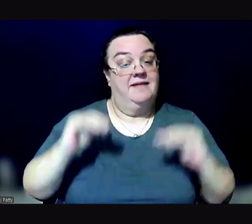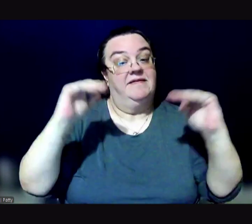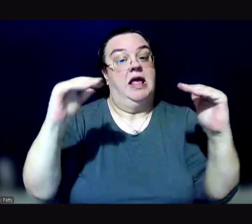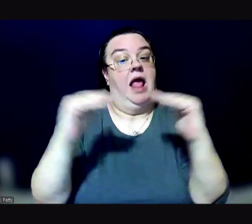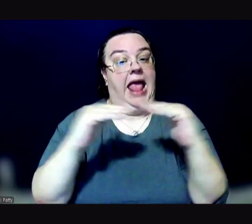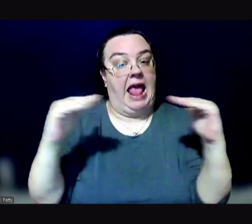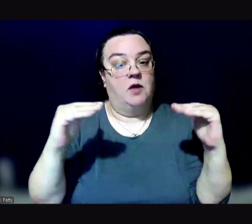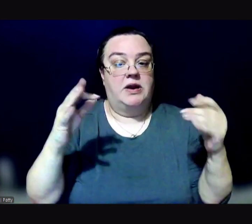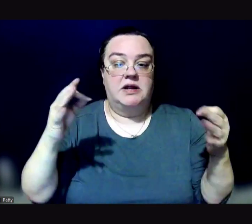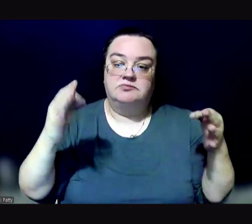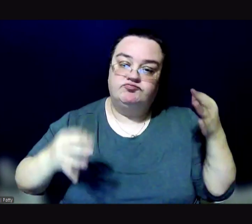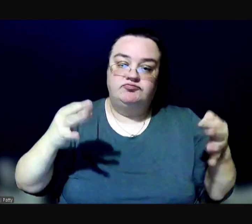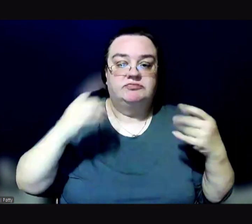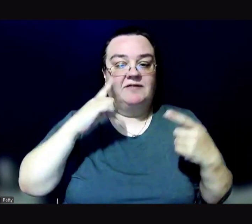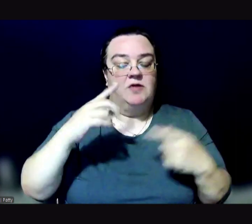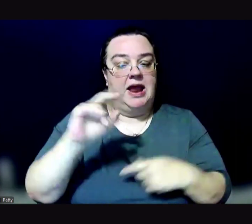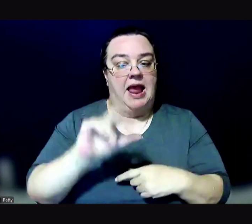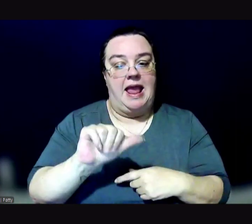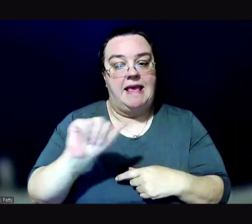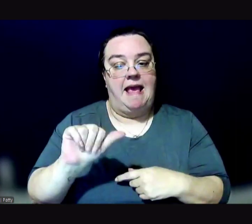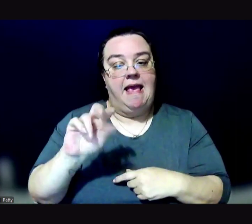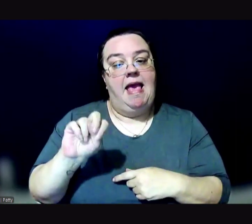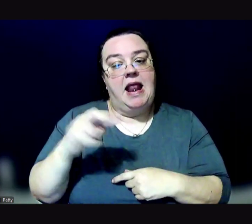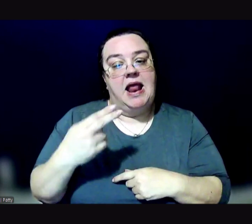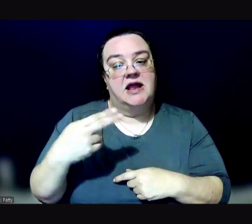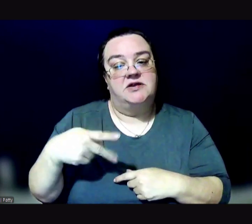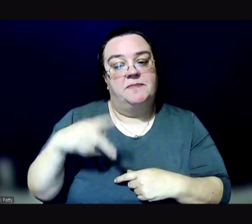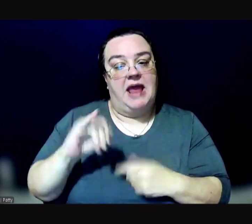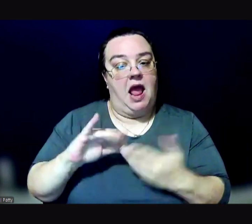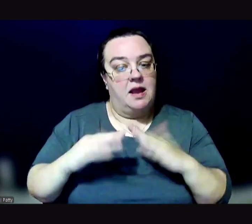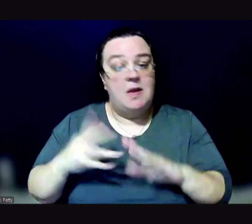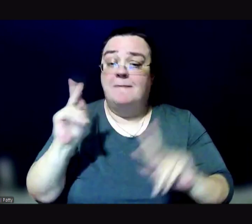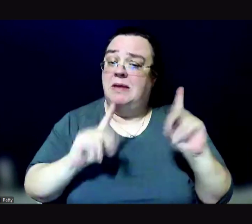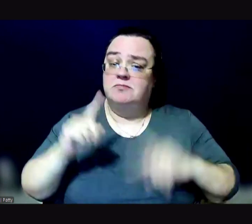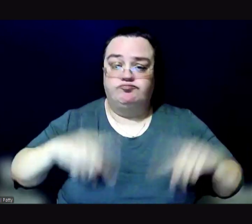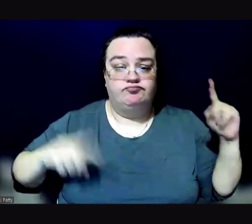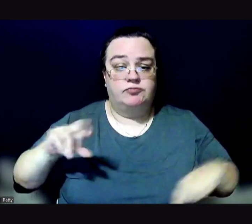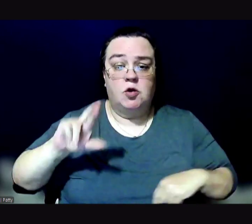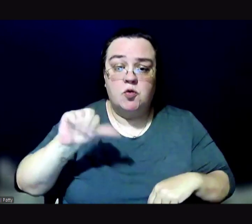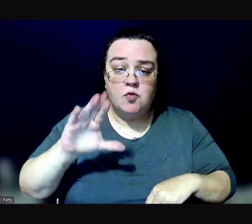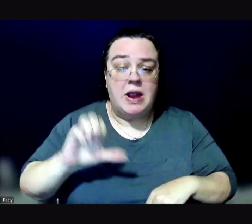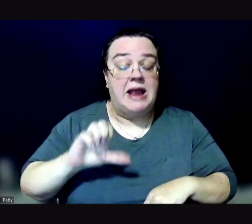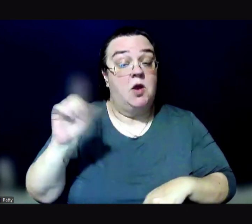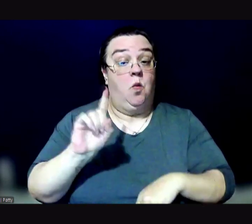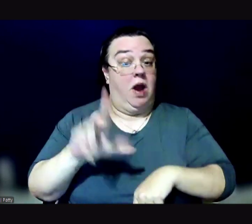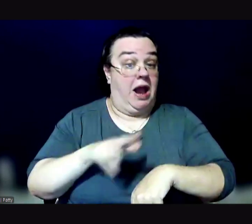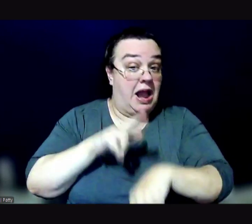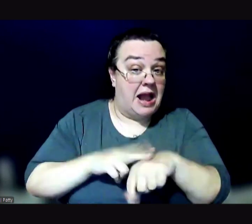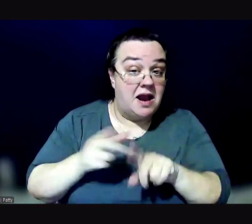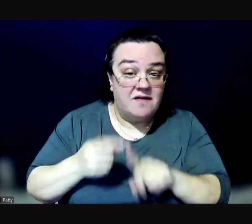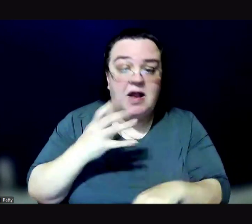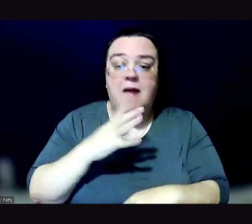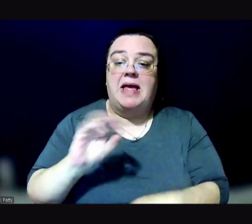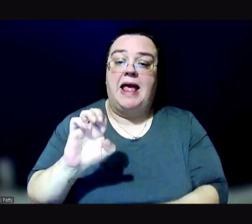the AA-NHPI communities and people of all races, national origins, and ethnicities.